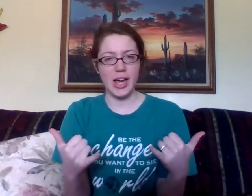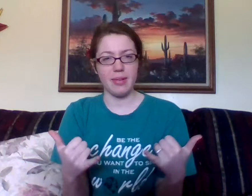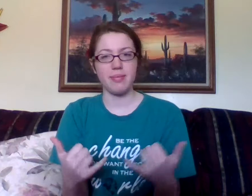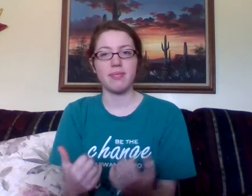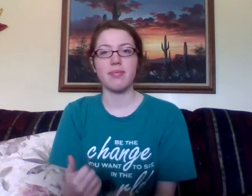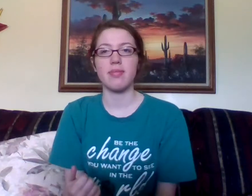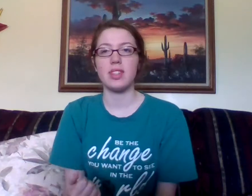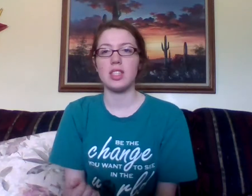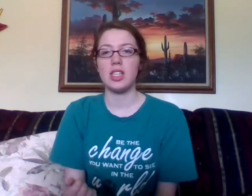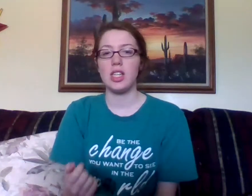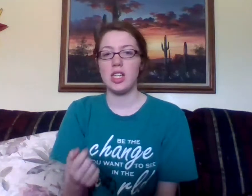today.